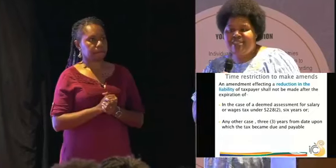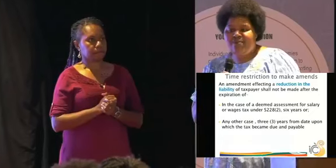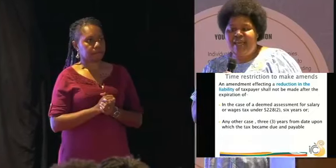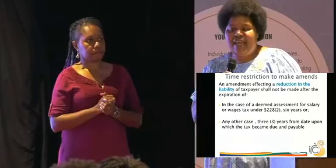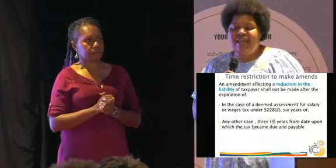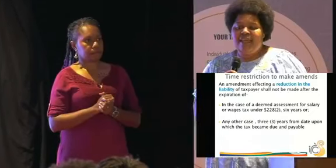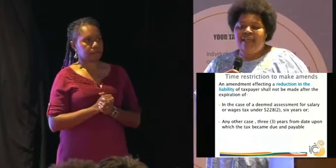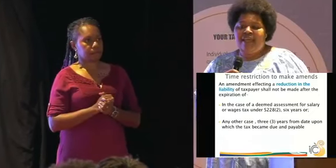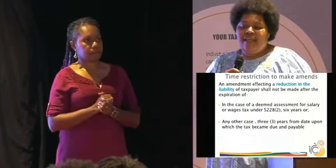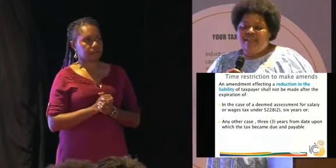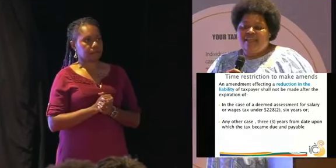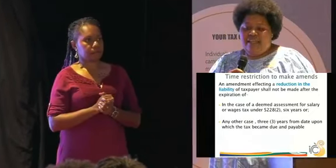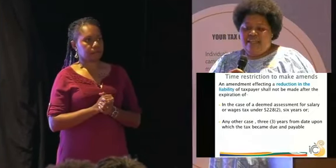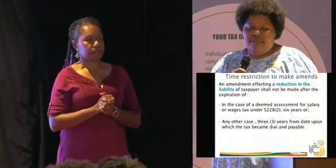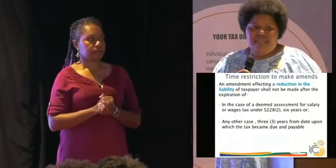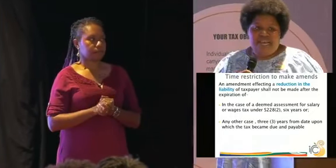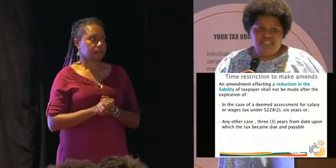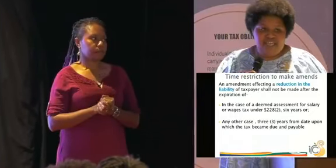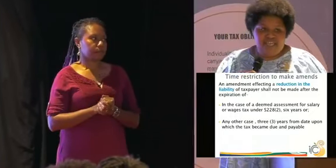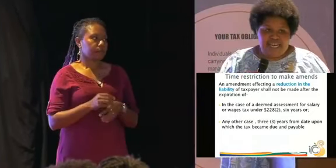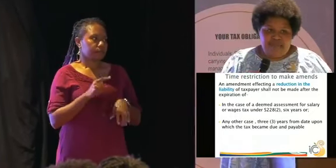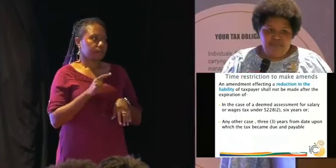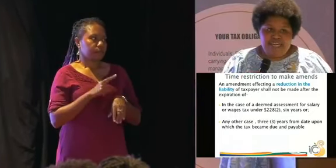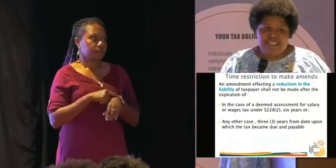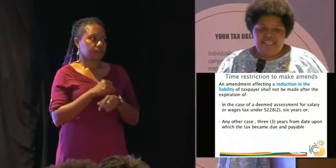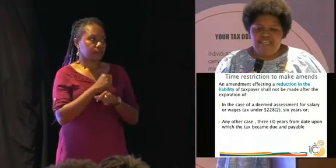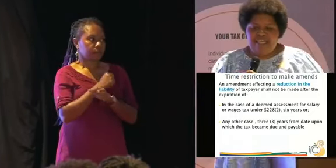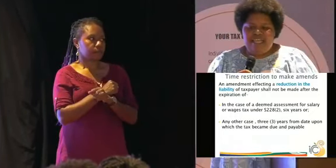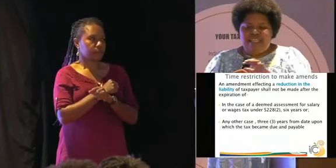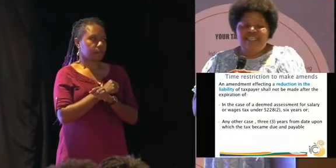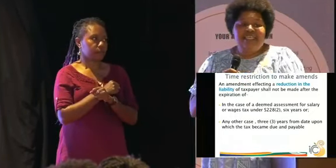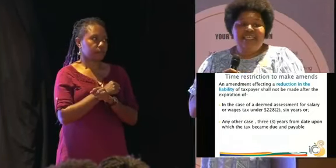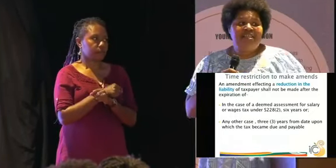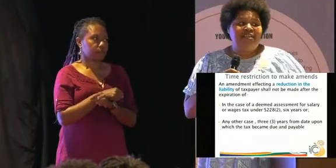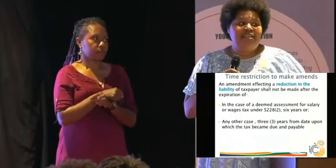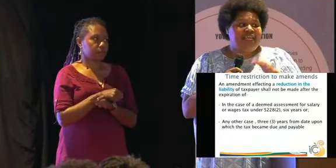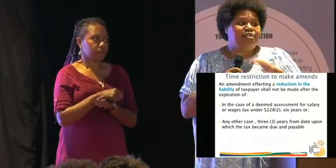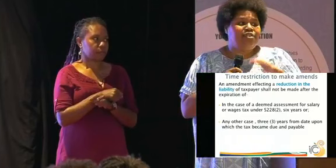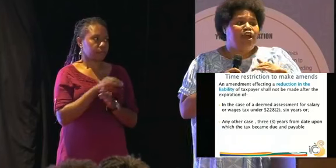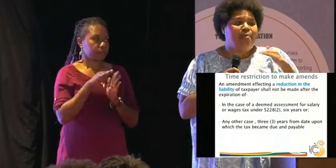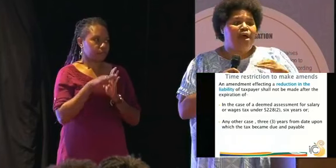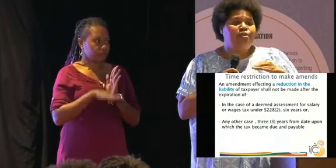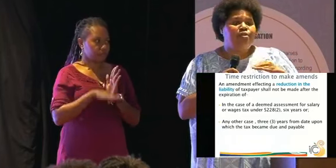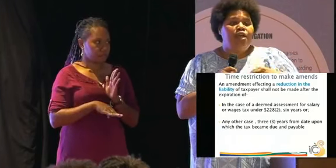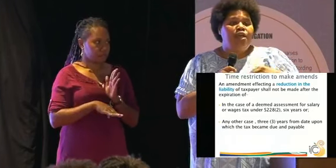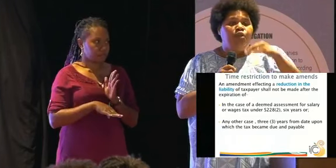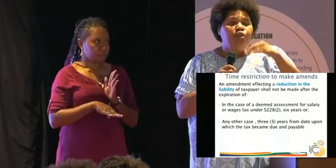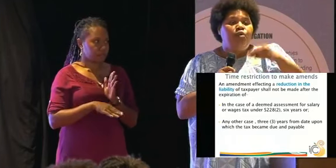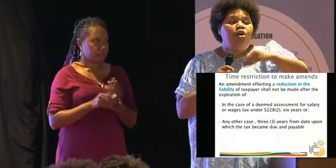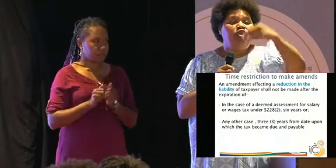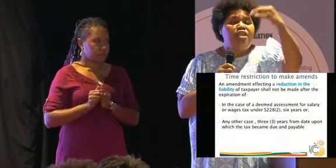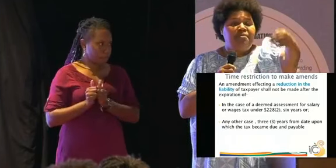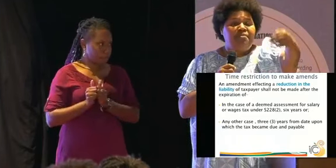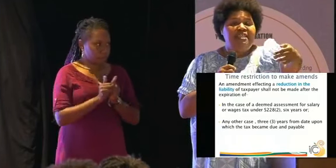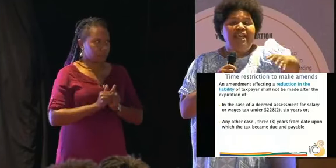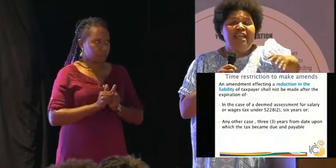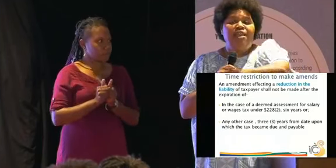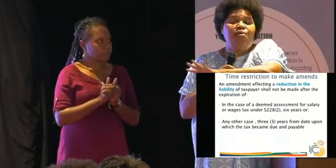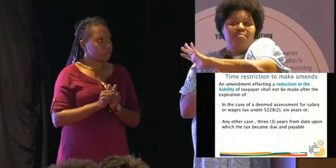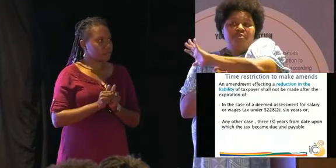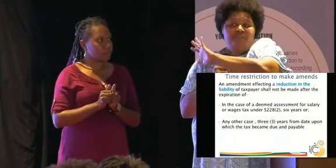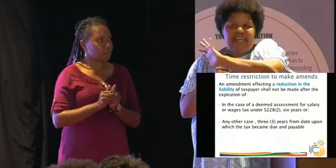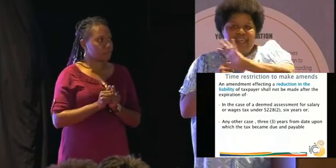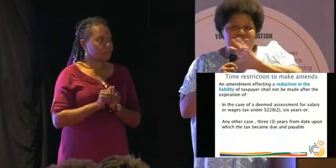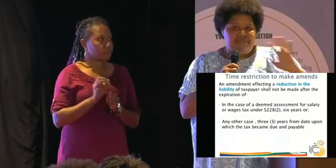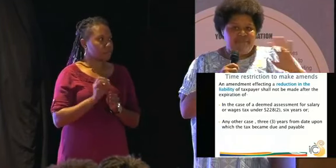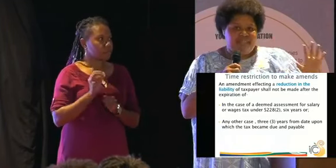in the case where there is a reduction in the liability. This is still talking about you lodging the return and